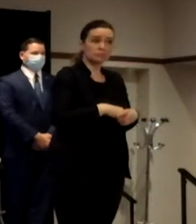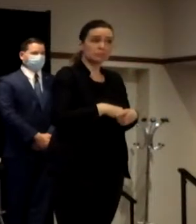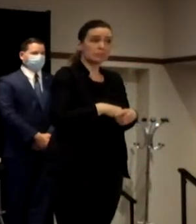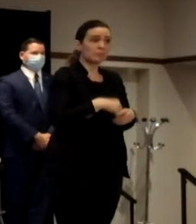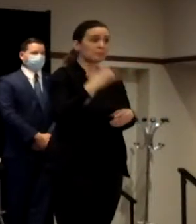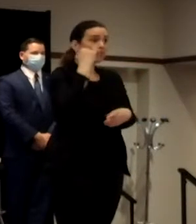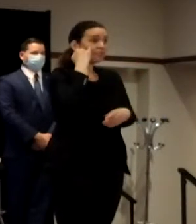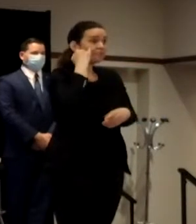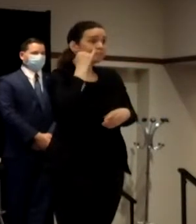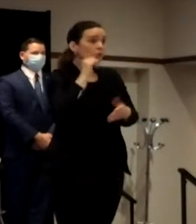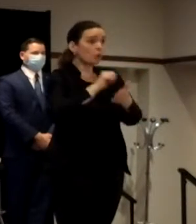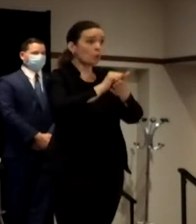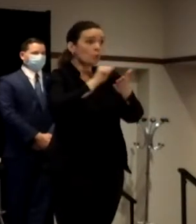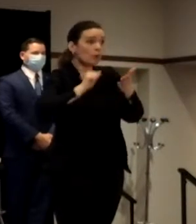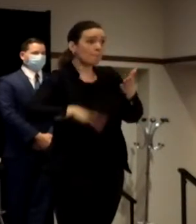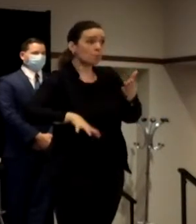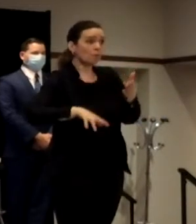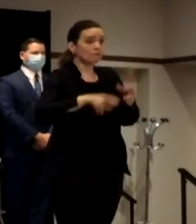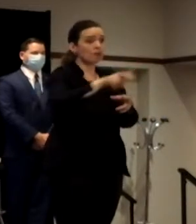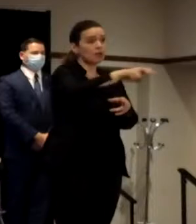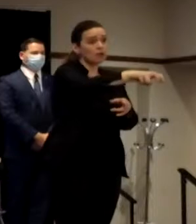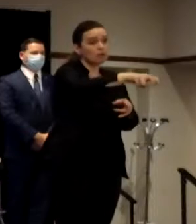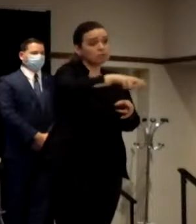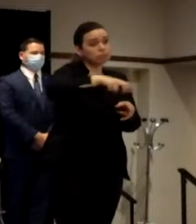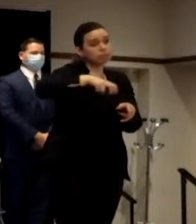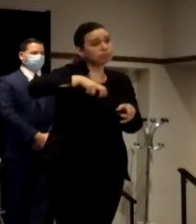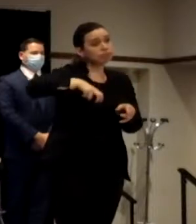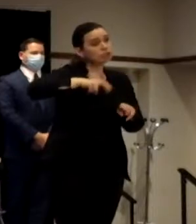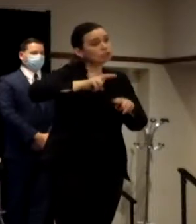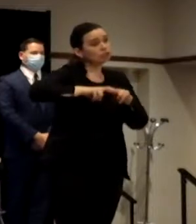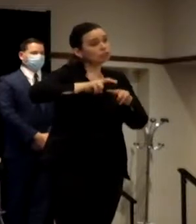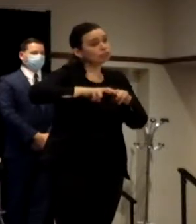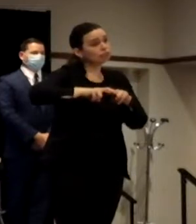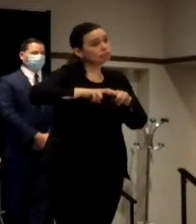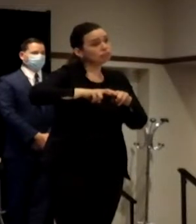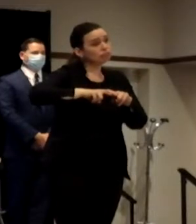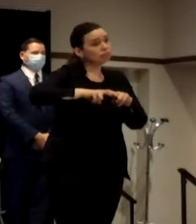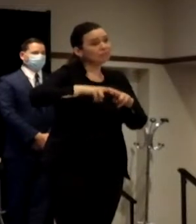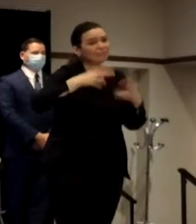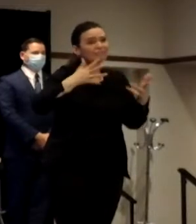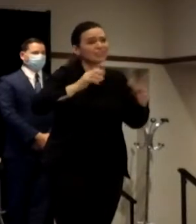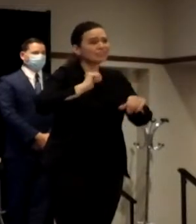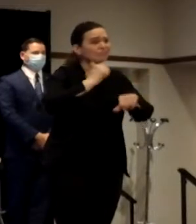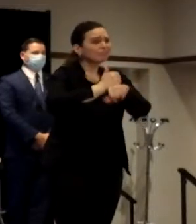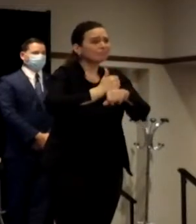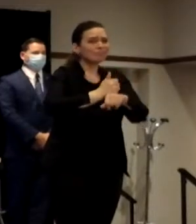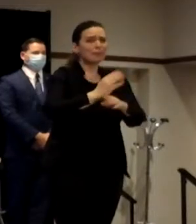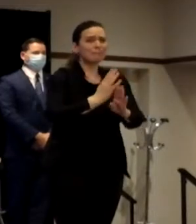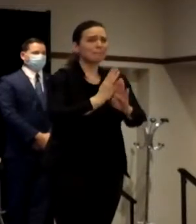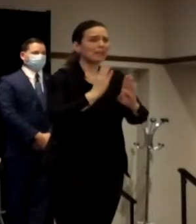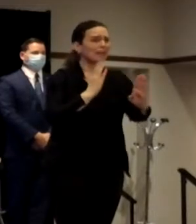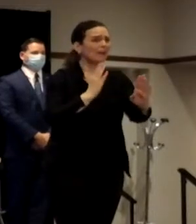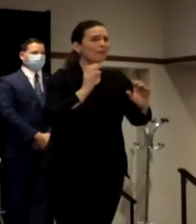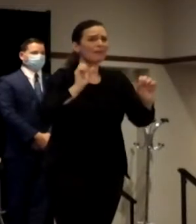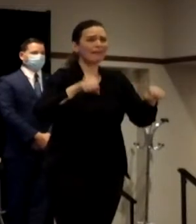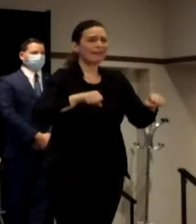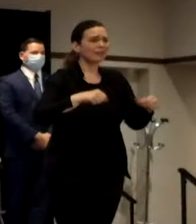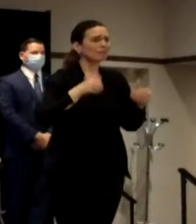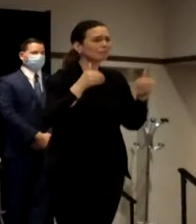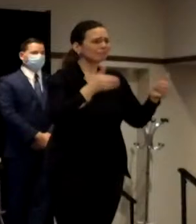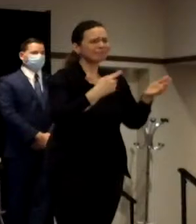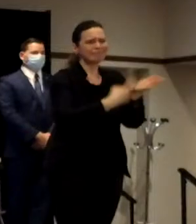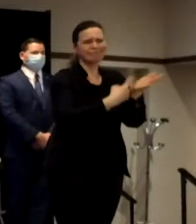feet. And then they already have partition there also. So those are the things which we will have to continue to discuss